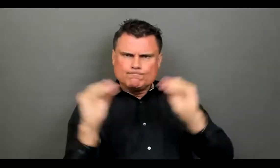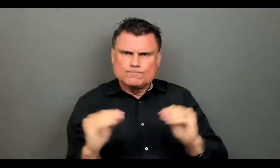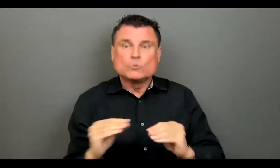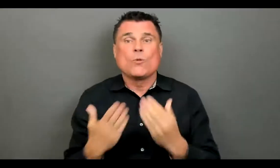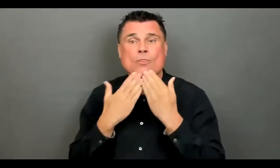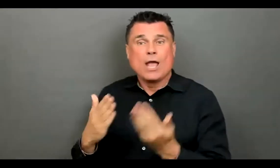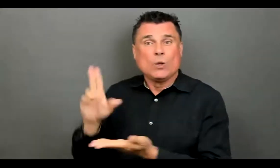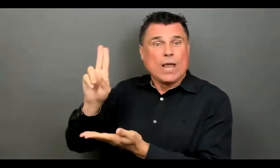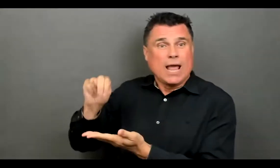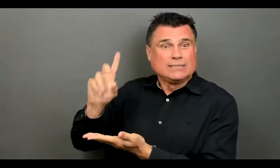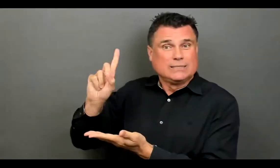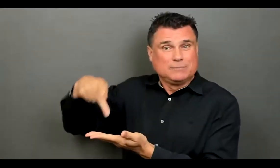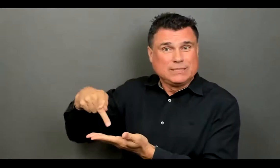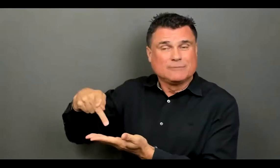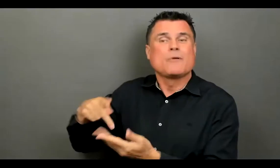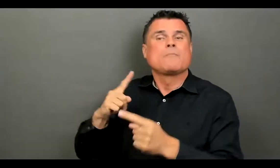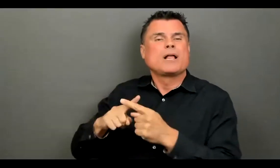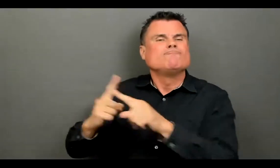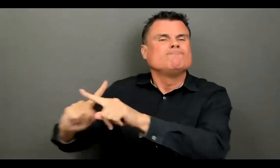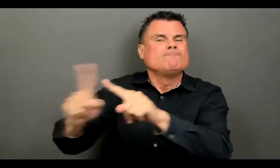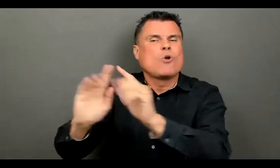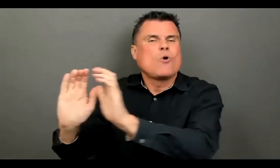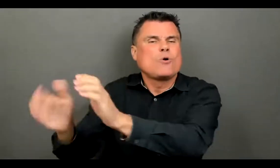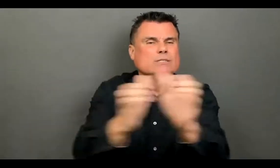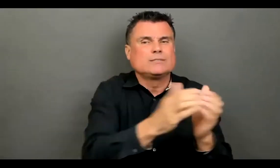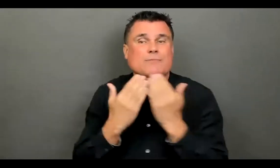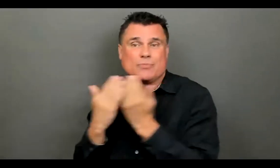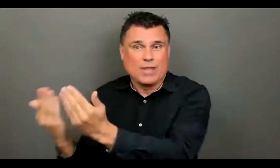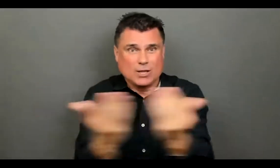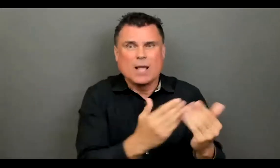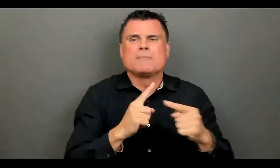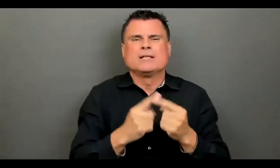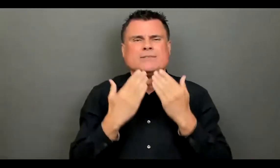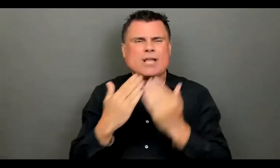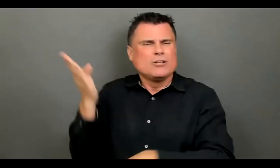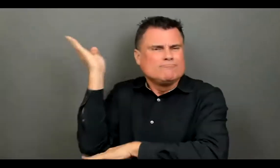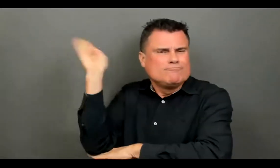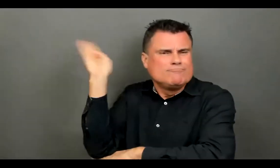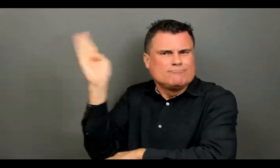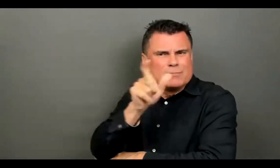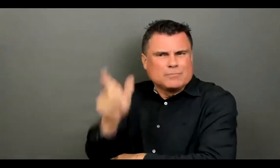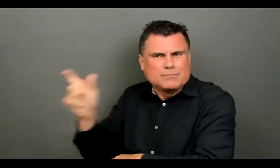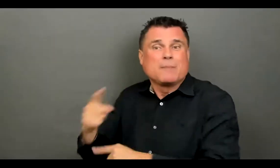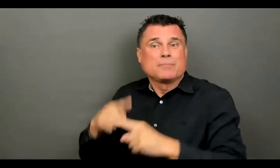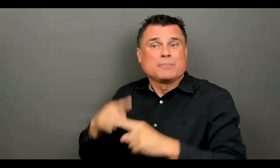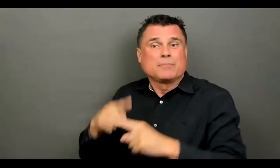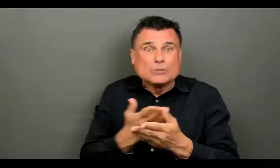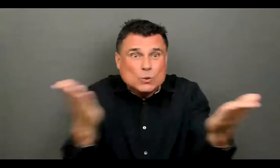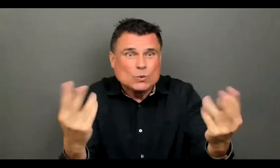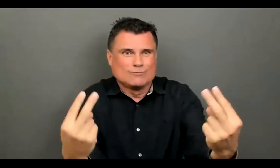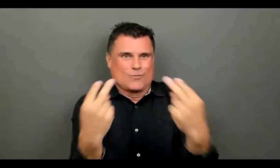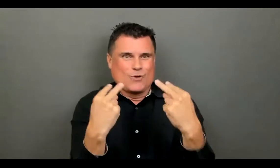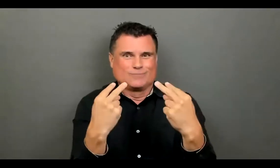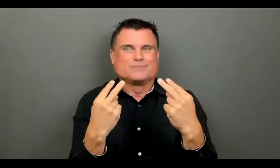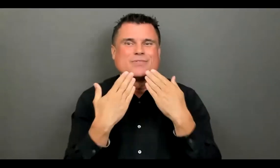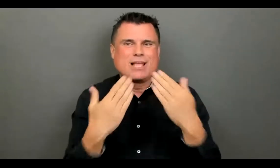partners, including the speakers and new participants. I believe to be over around 300 in total.